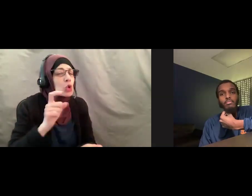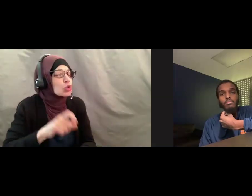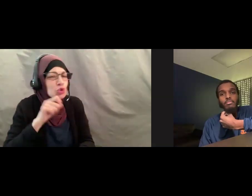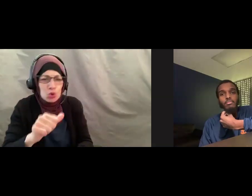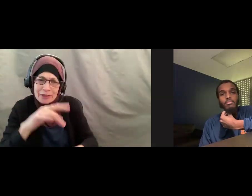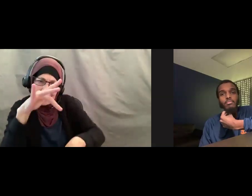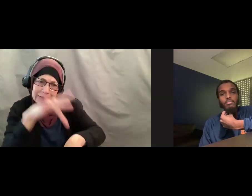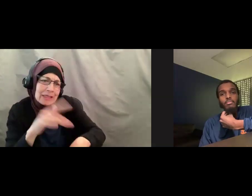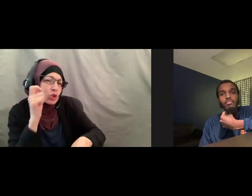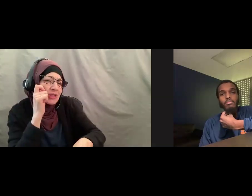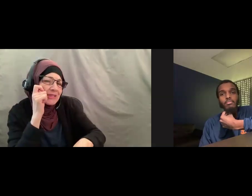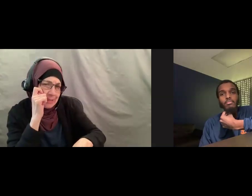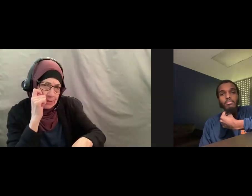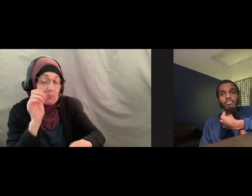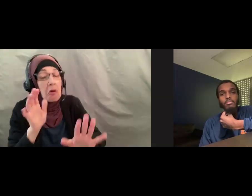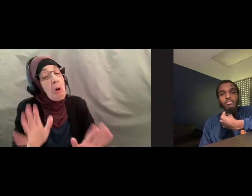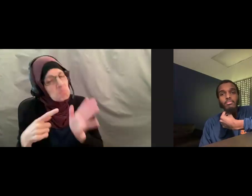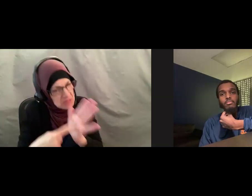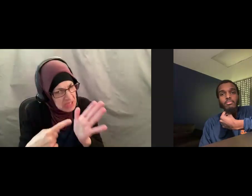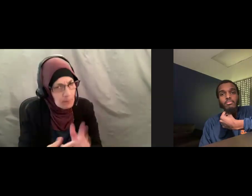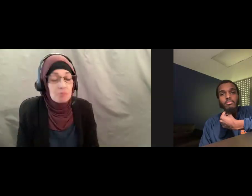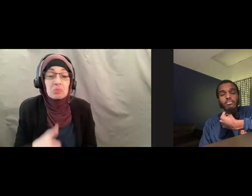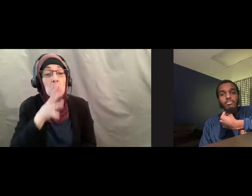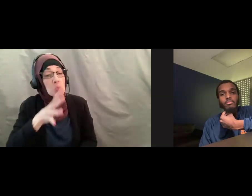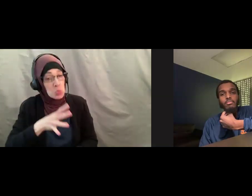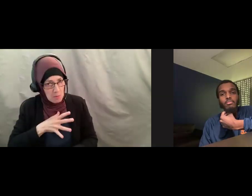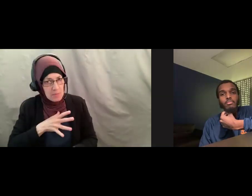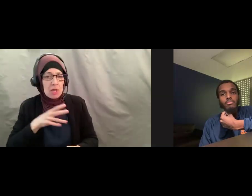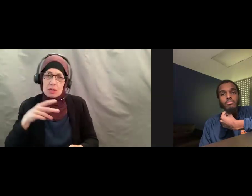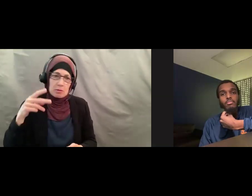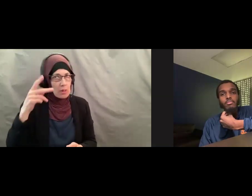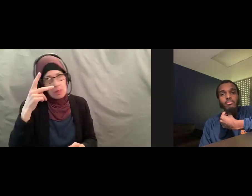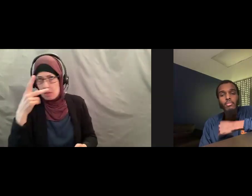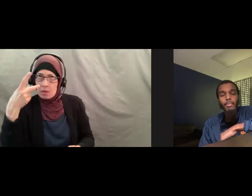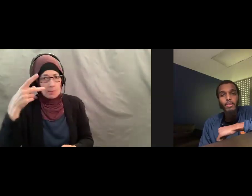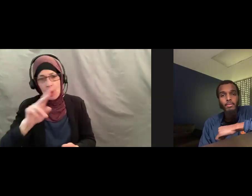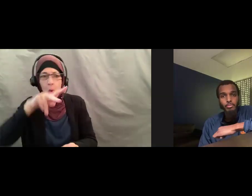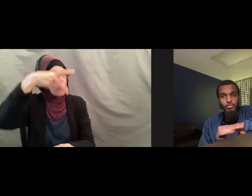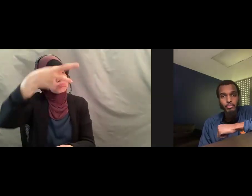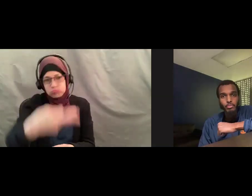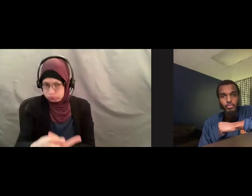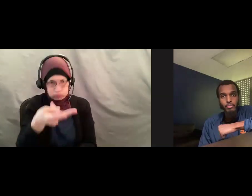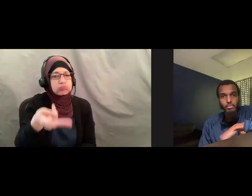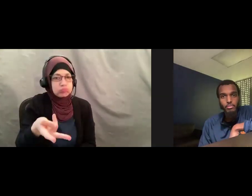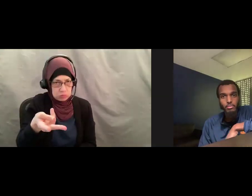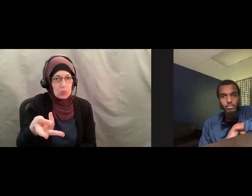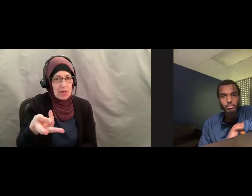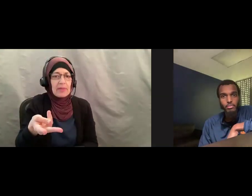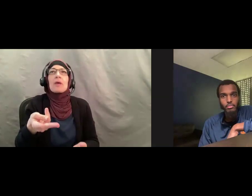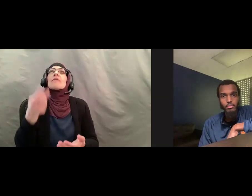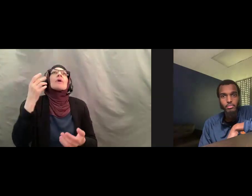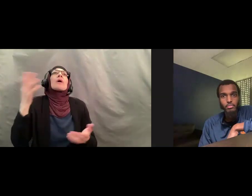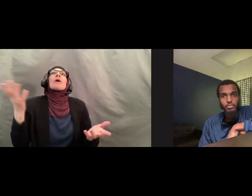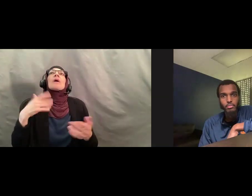So if a woman, for example, is on the ground and she is pointing to somebody to help